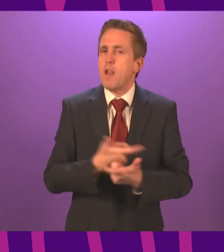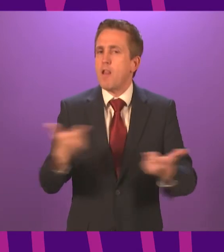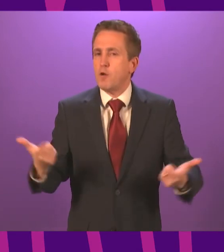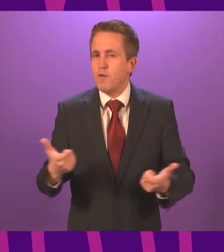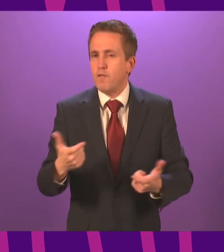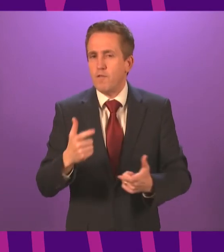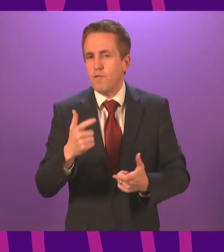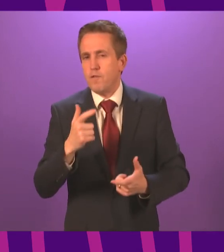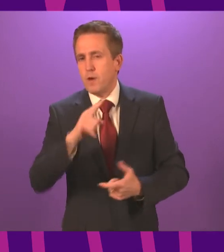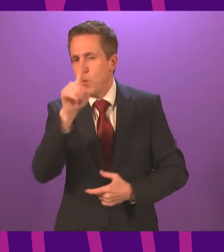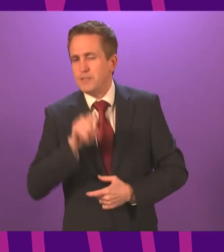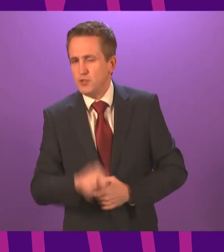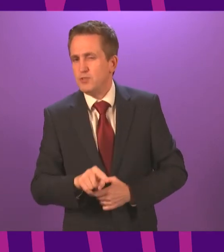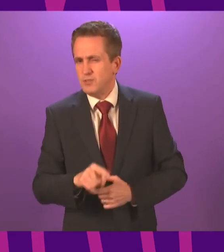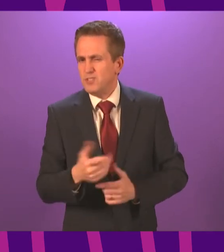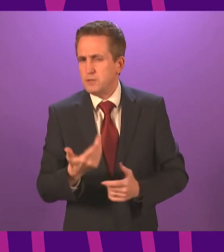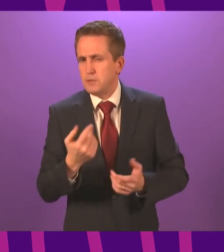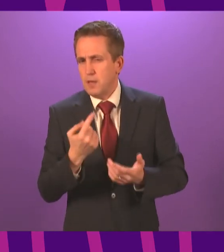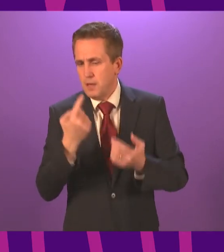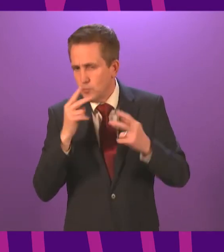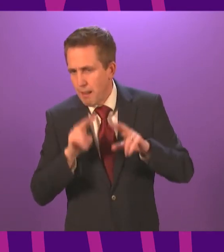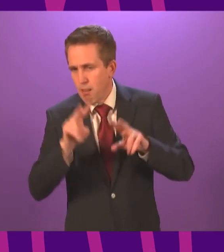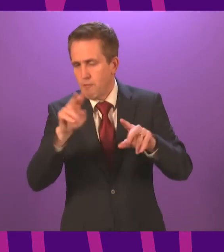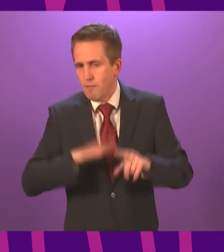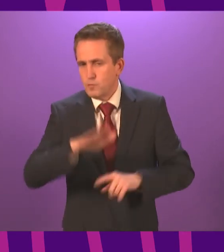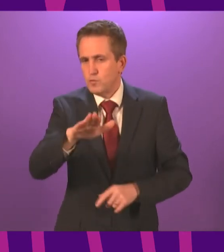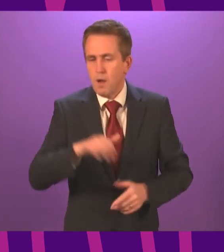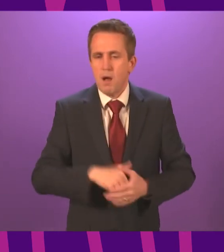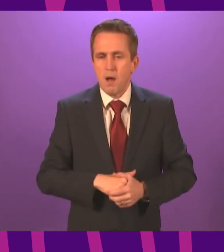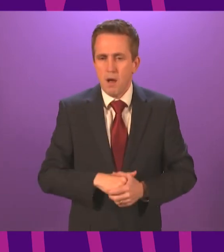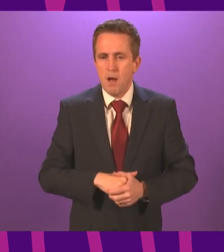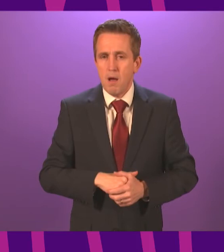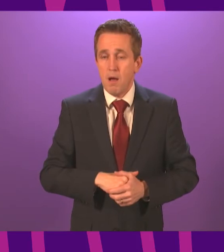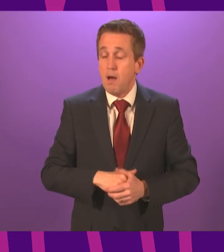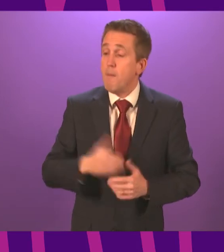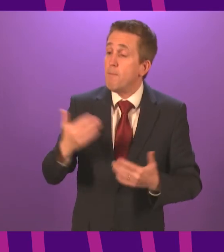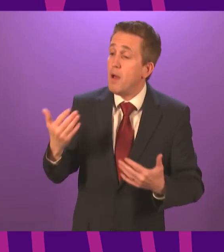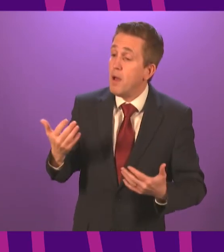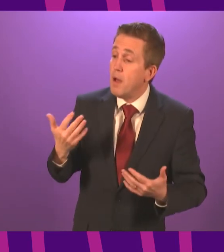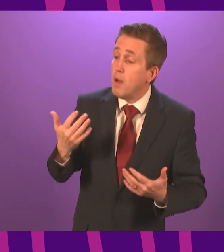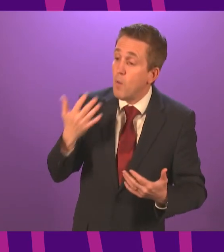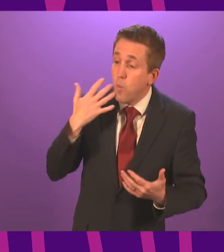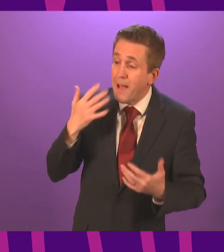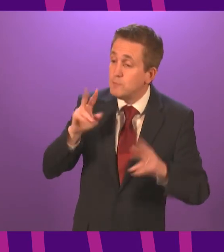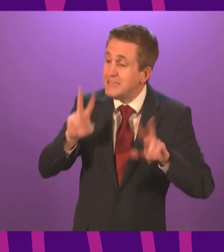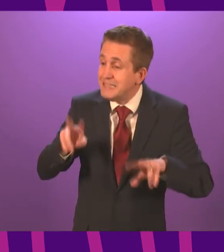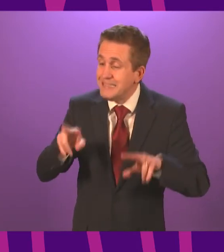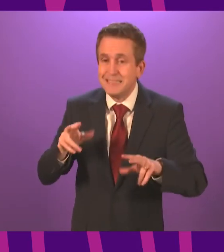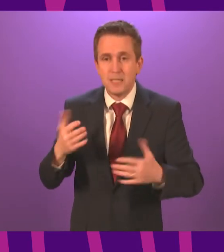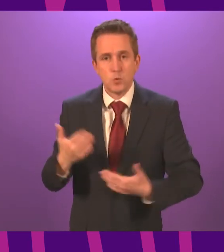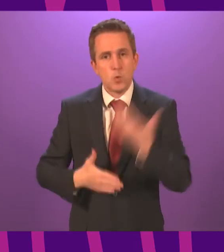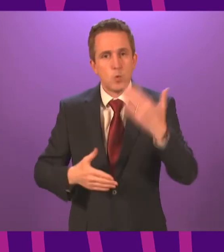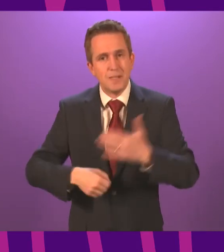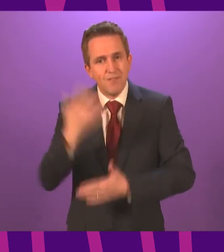about creating immunity in individuals. But each development is moving us a little closer to a